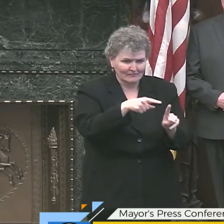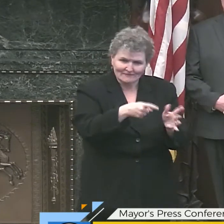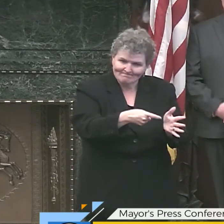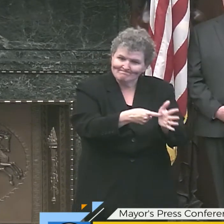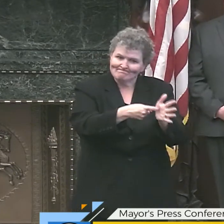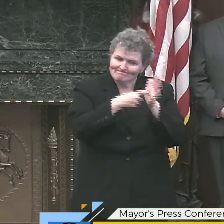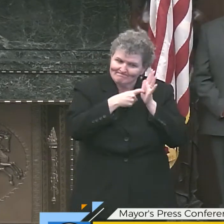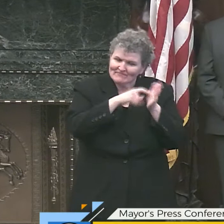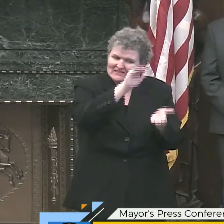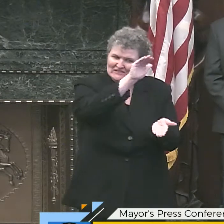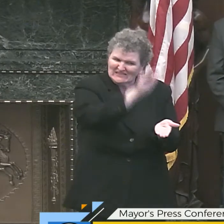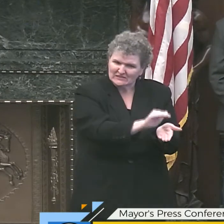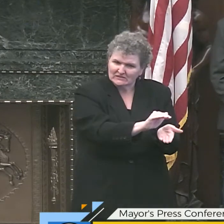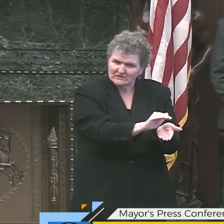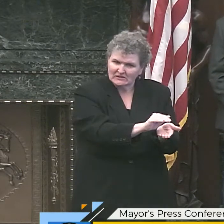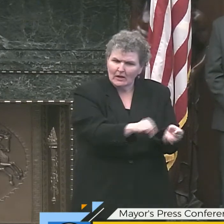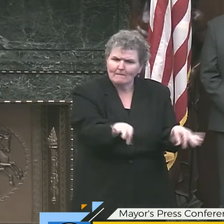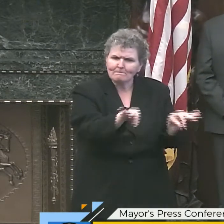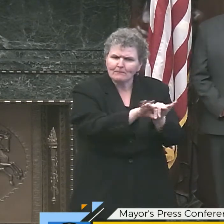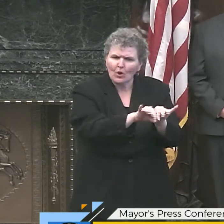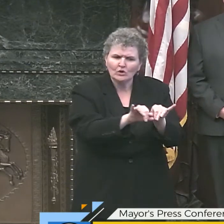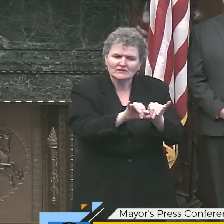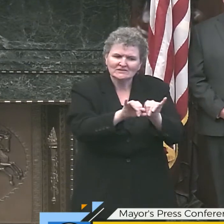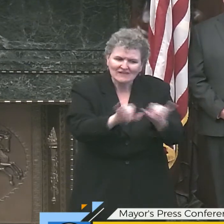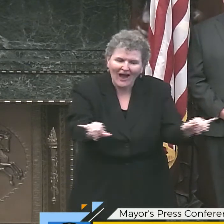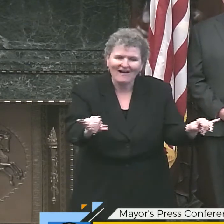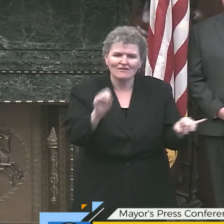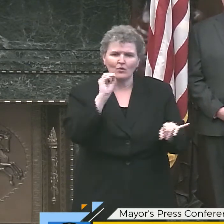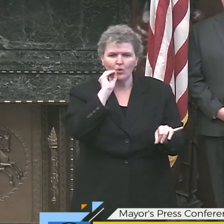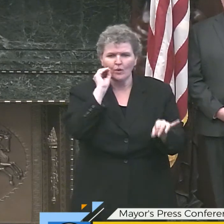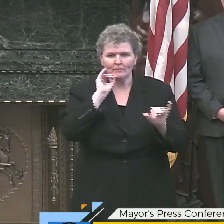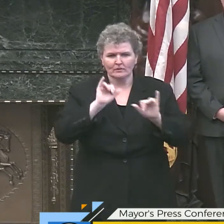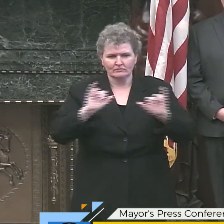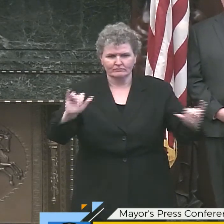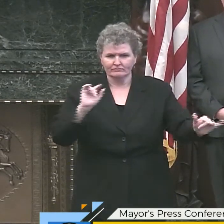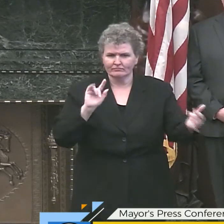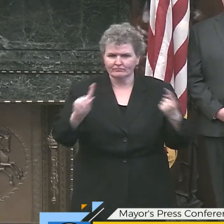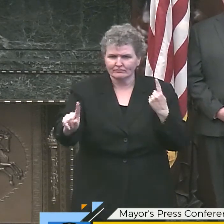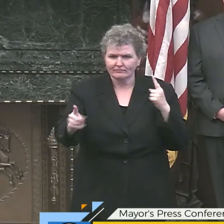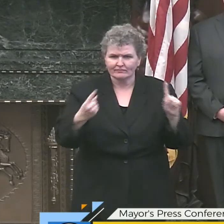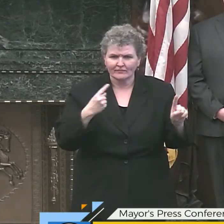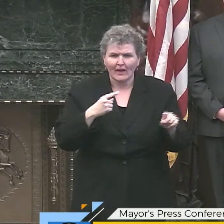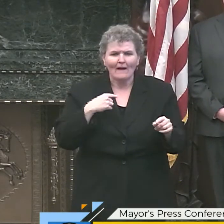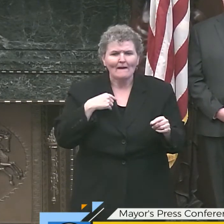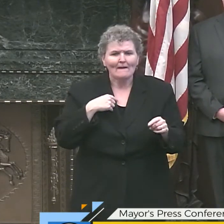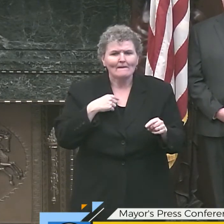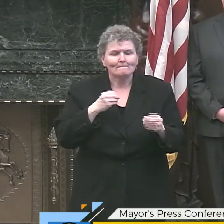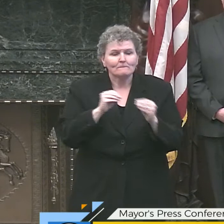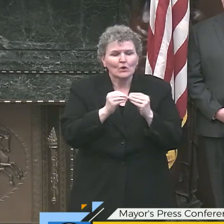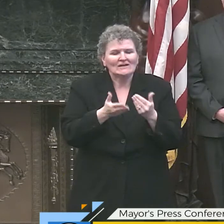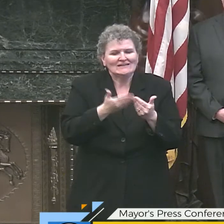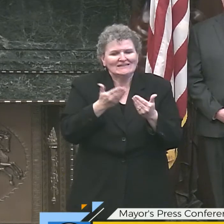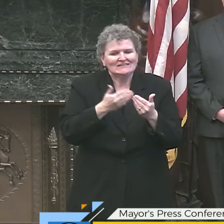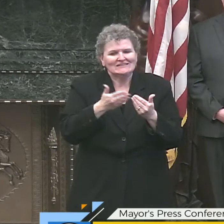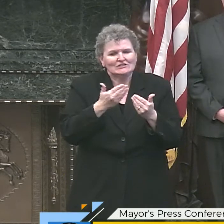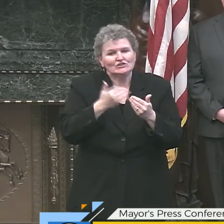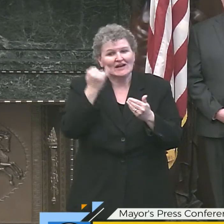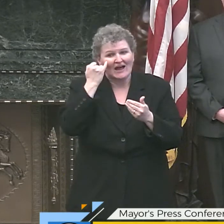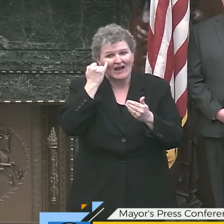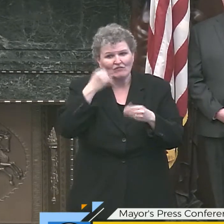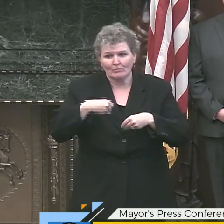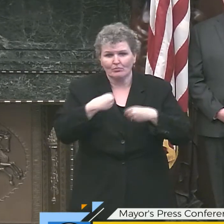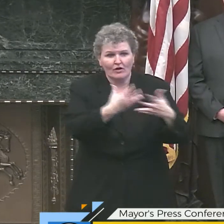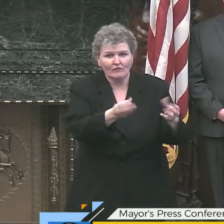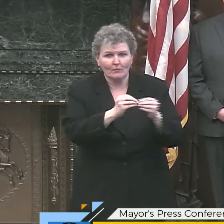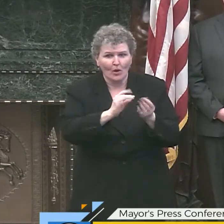for hospitals to add beds in their existing facilities. It's much easier for them to provide that care there than an entirely new facility. And I've spoken to